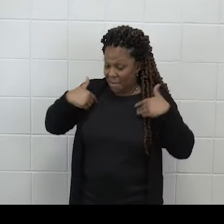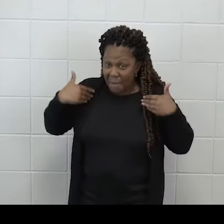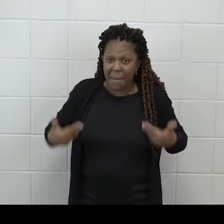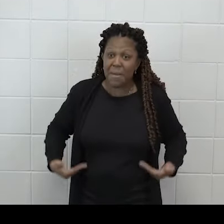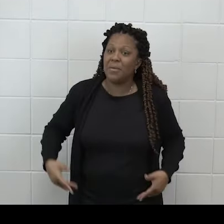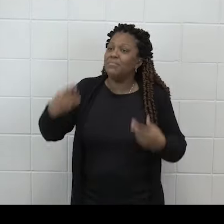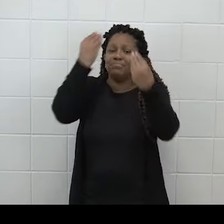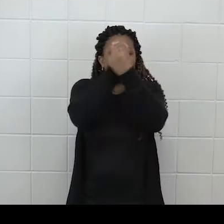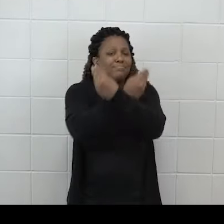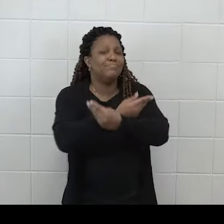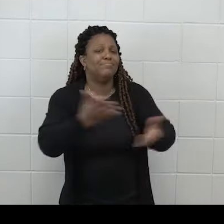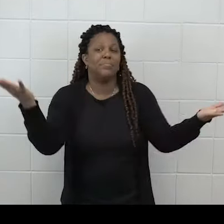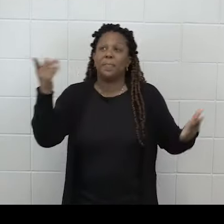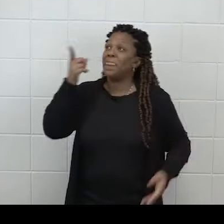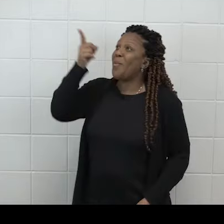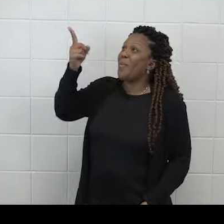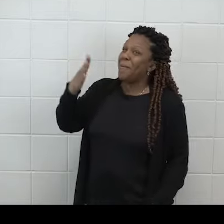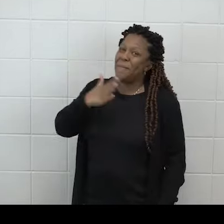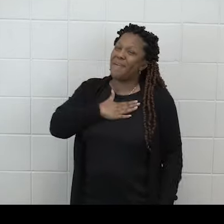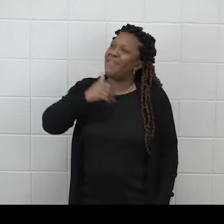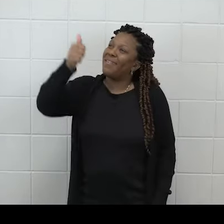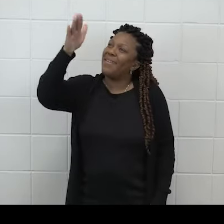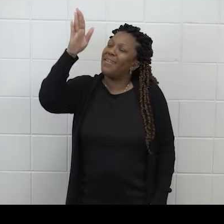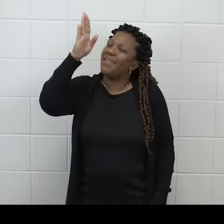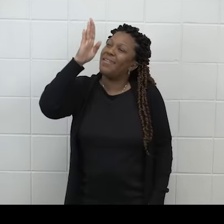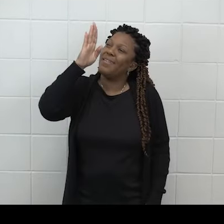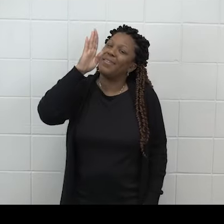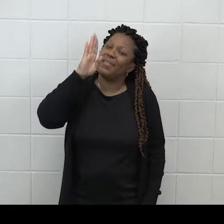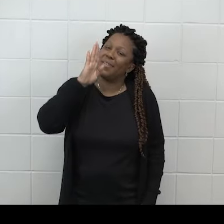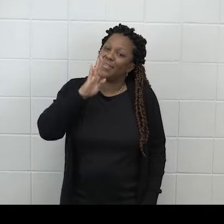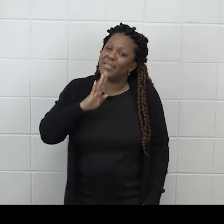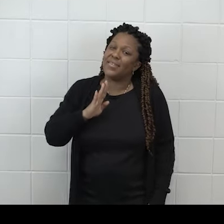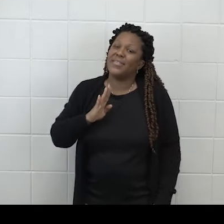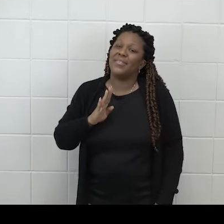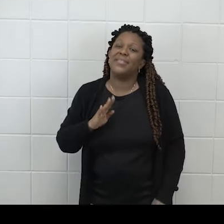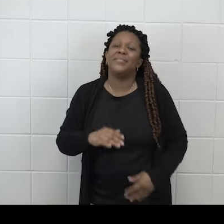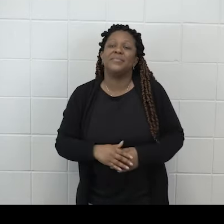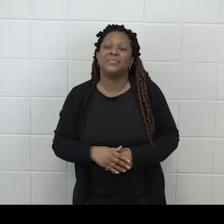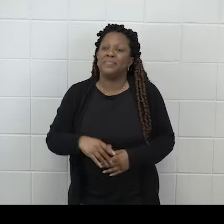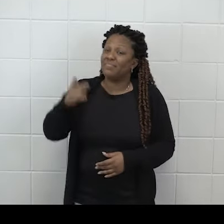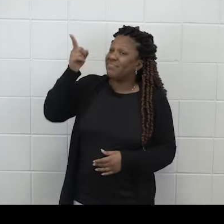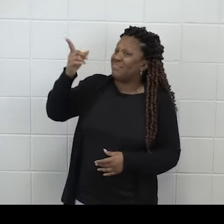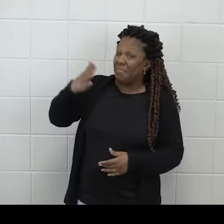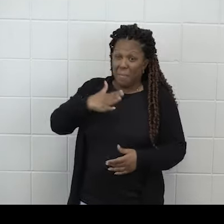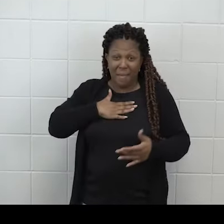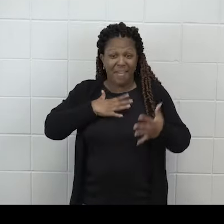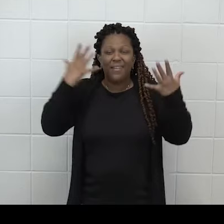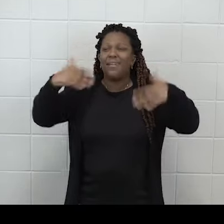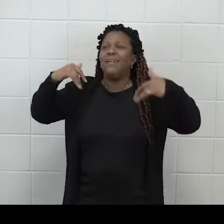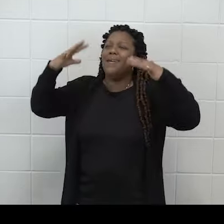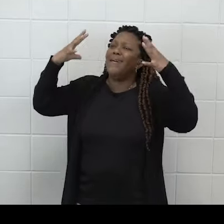To say that you're my God, you're